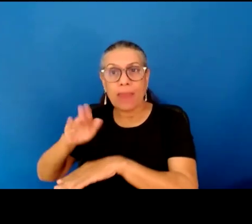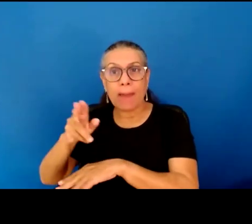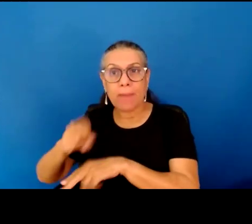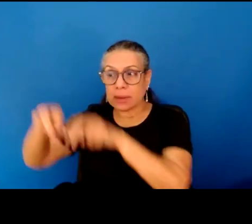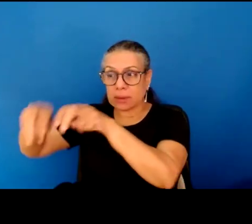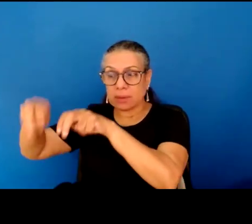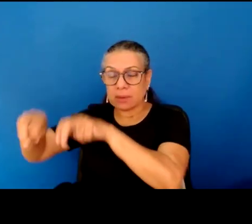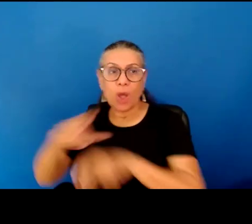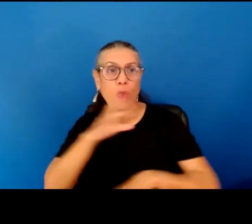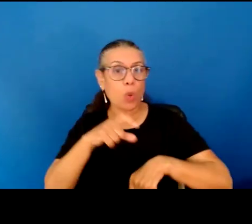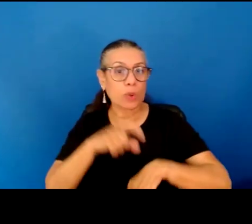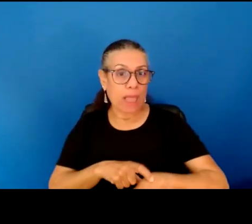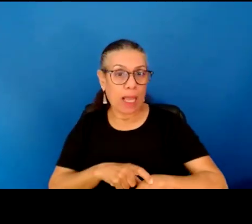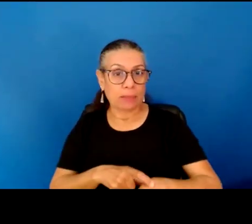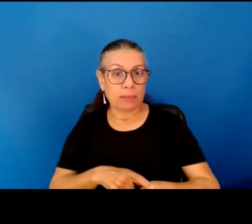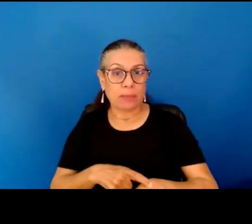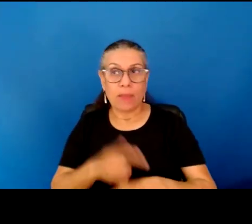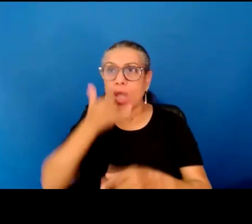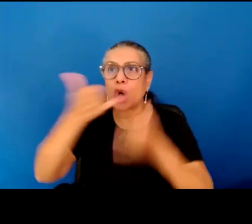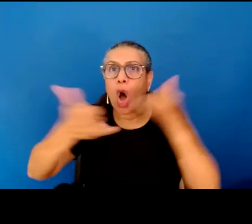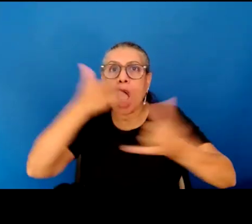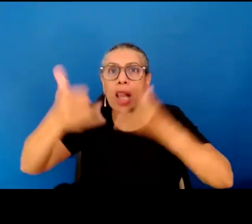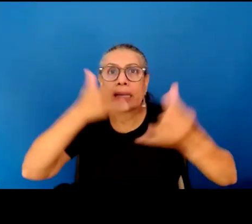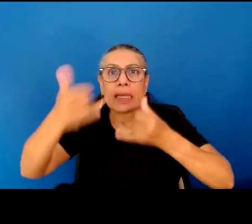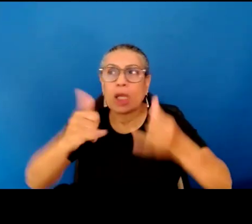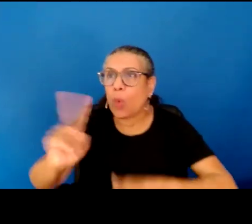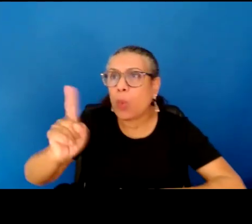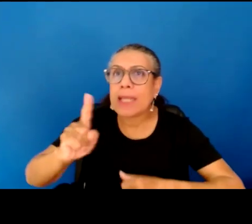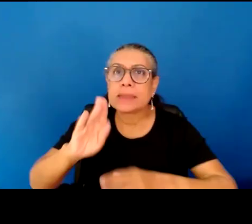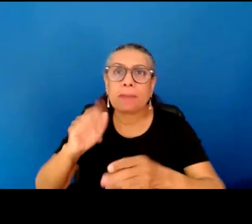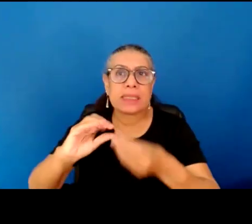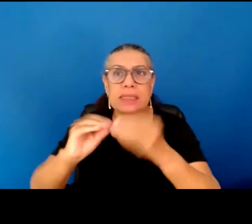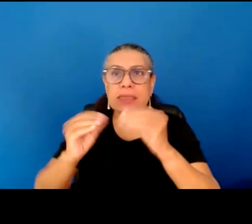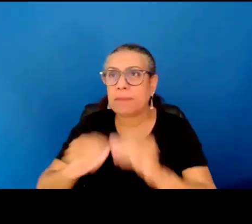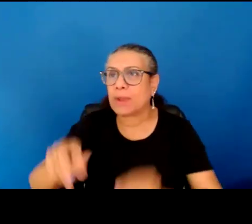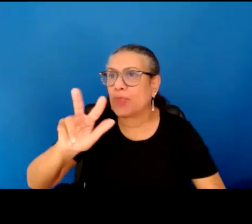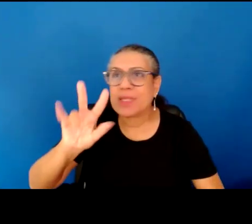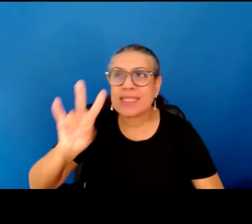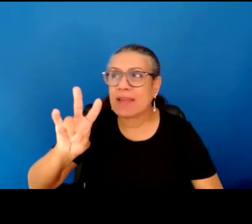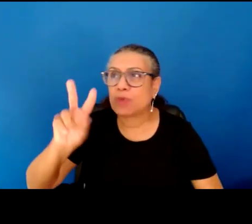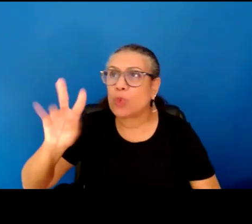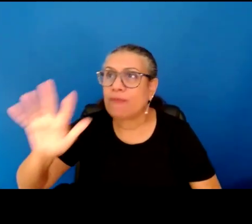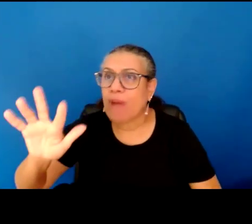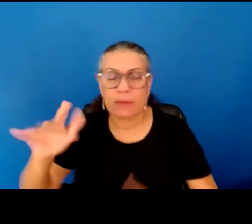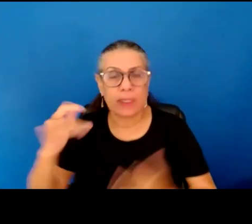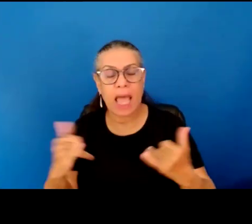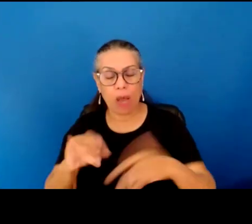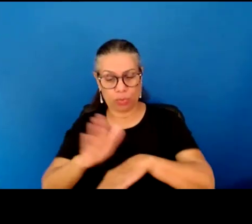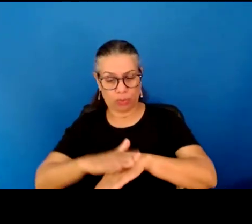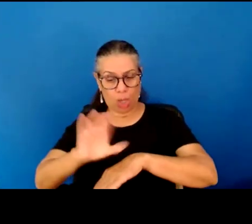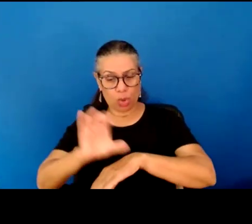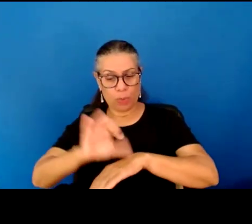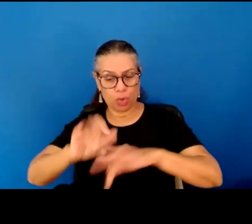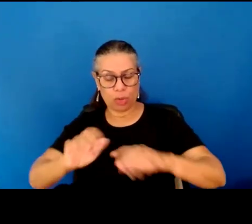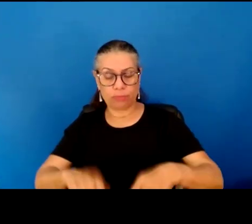In the old days, I've stood there where they're calling transportation saying, where's bus 3725? And now they could actually see where it